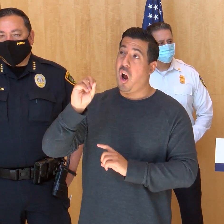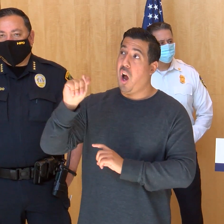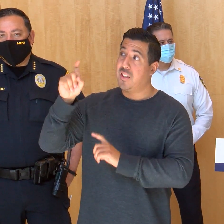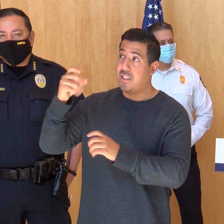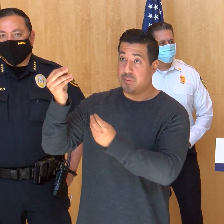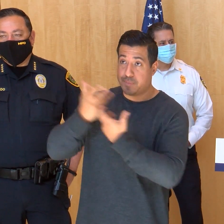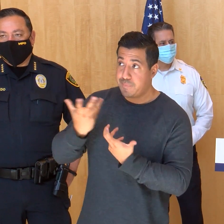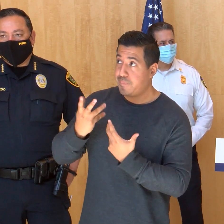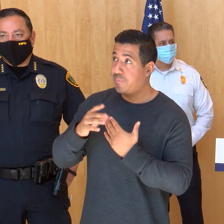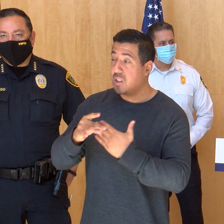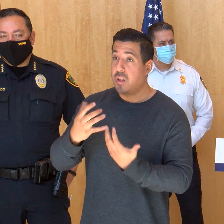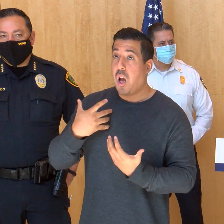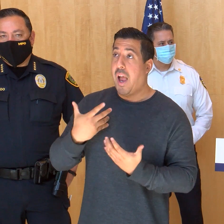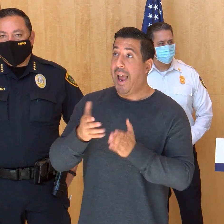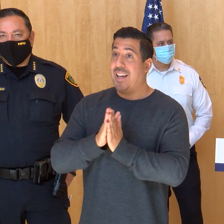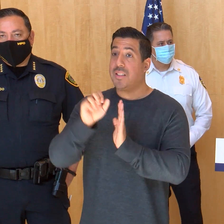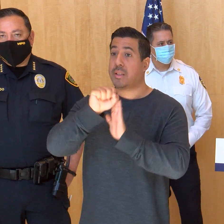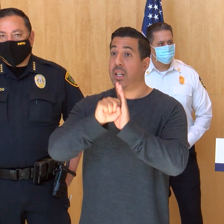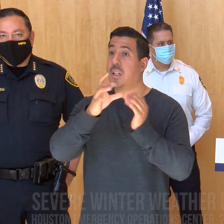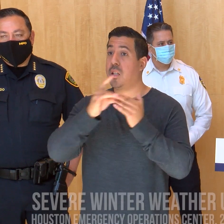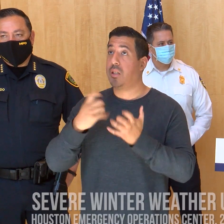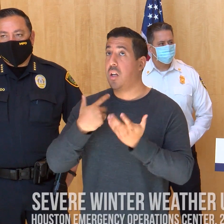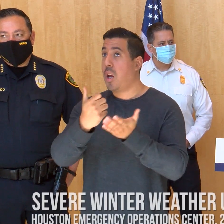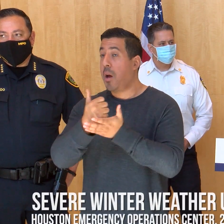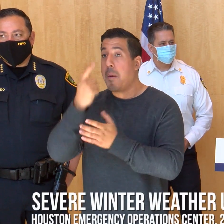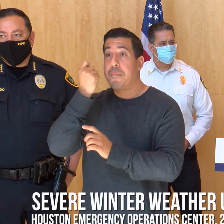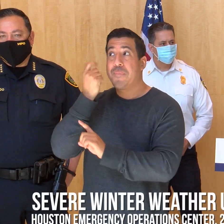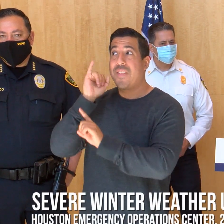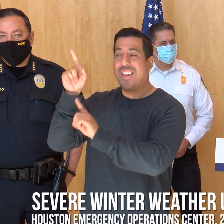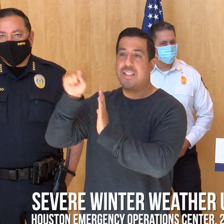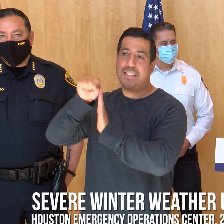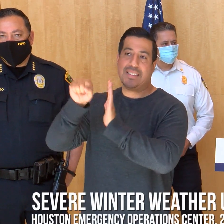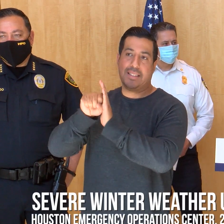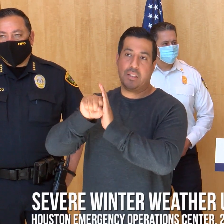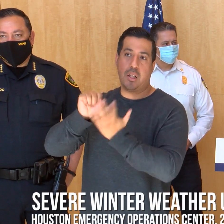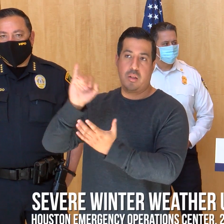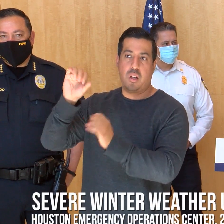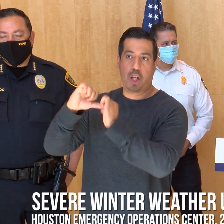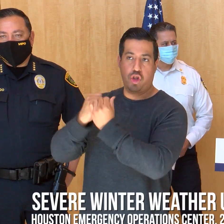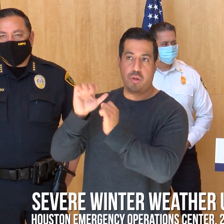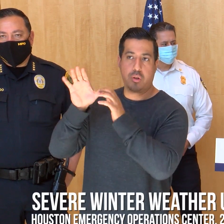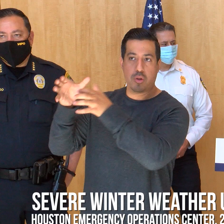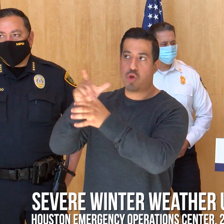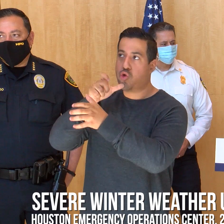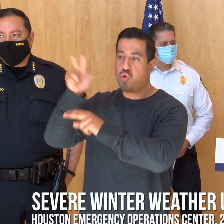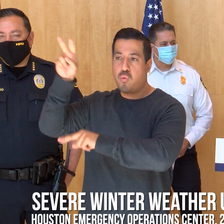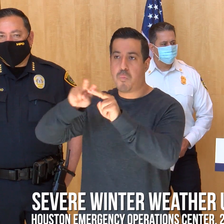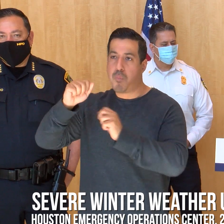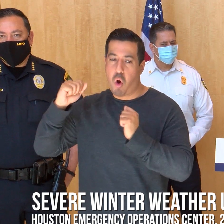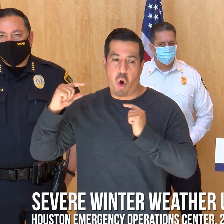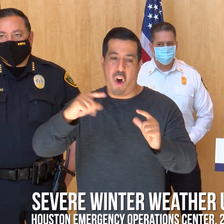I'm calling on the state leaders to assist, because ERCOT is a state entity that oversees and manages the